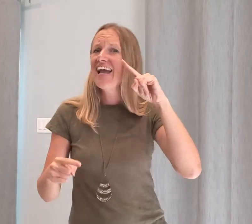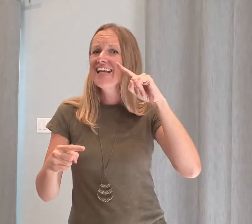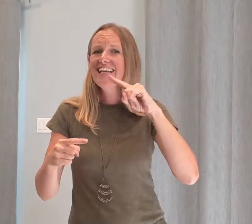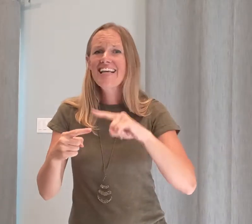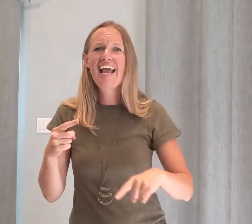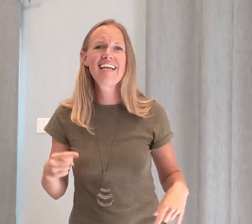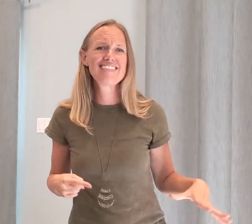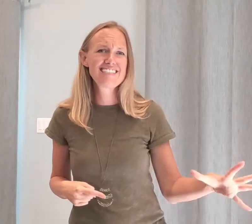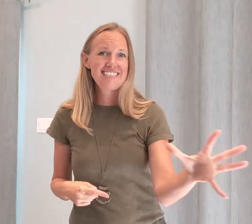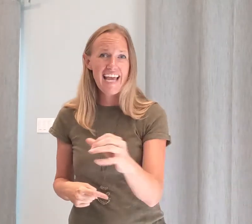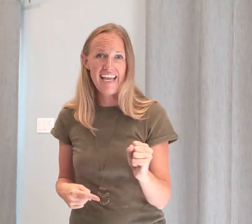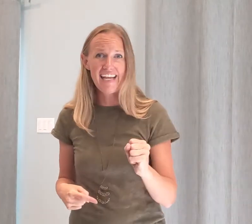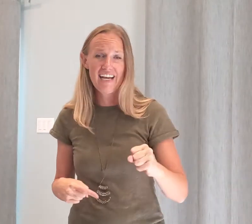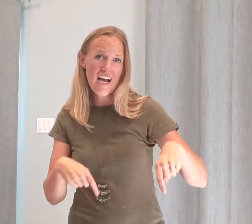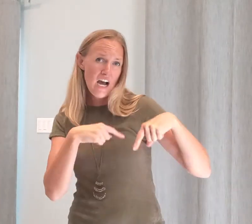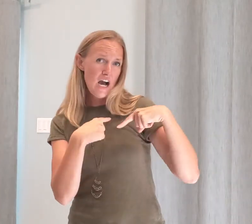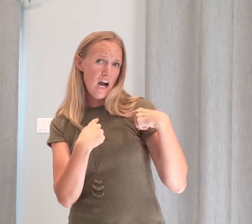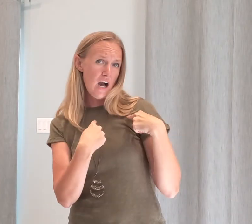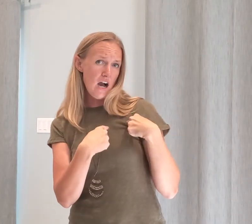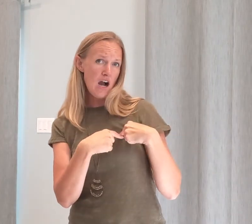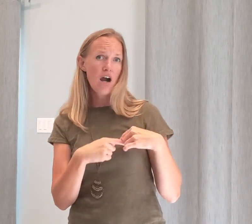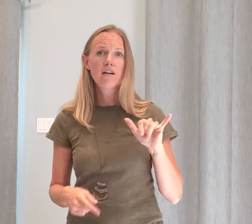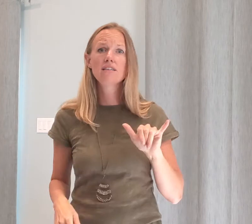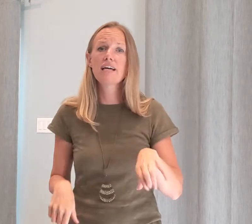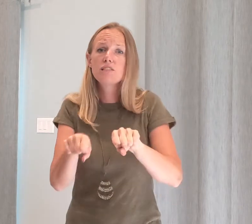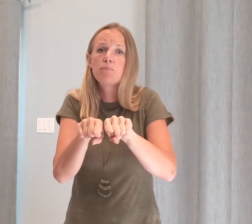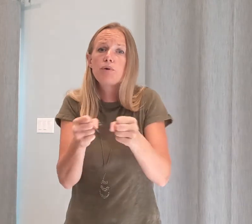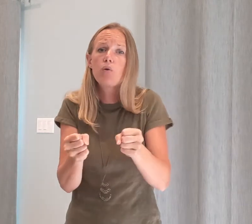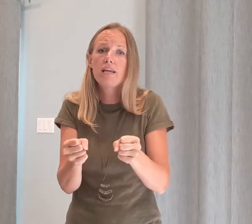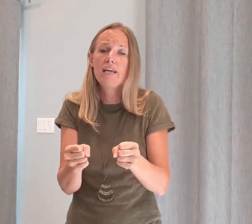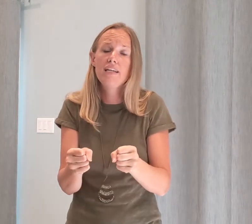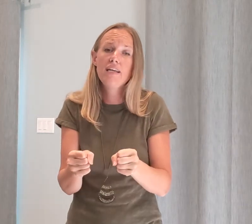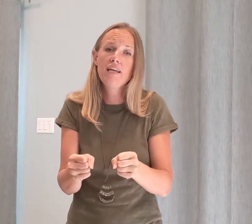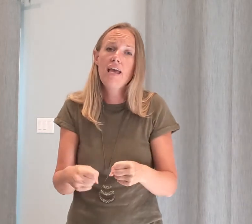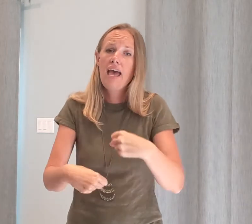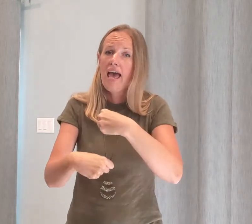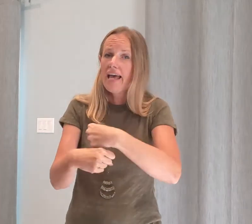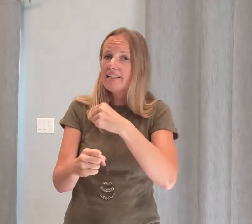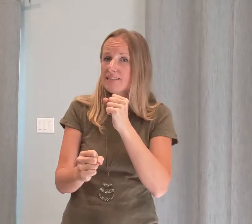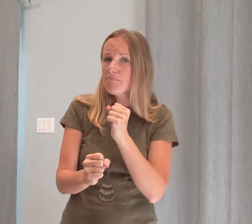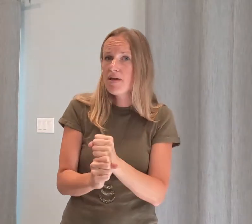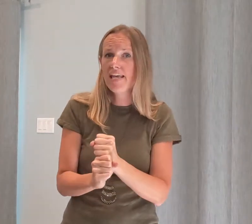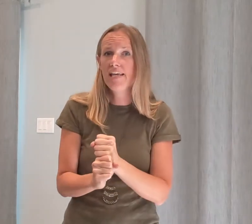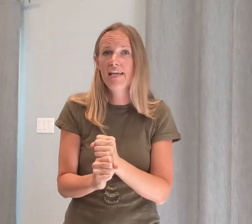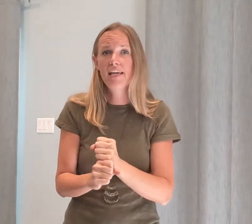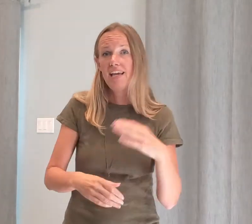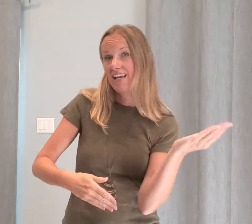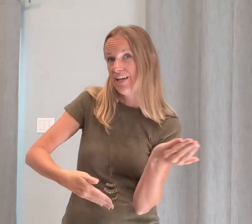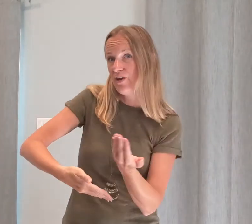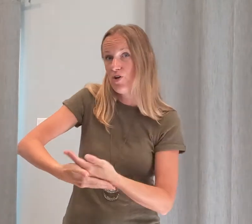I can't take a heart that's broken and make it